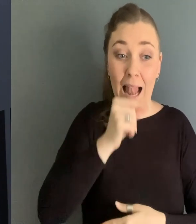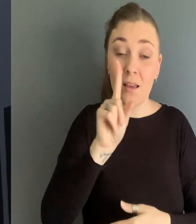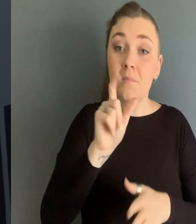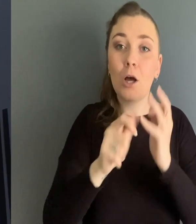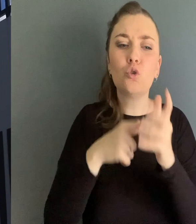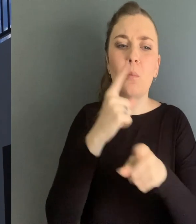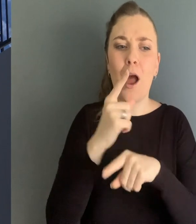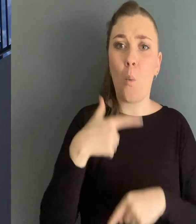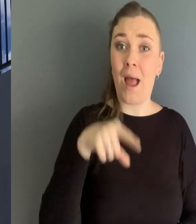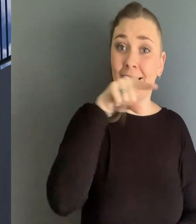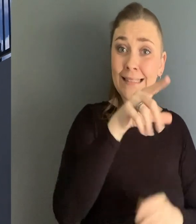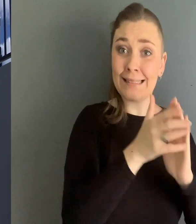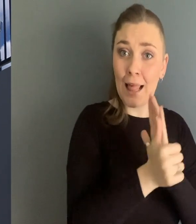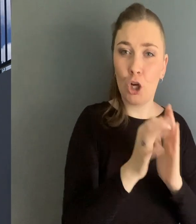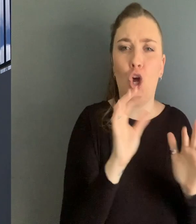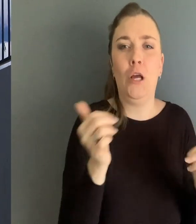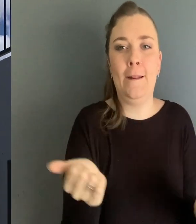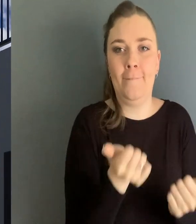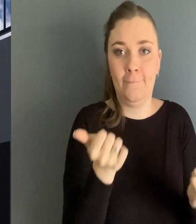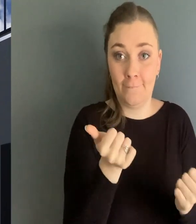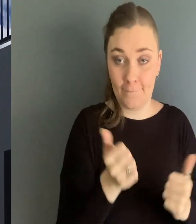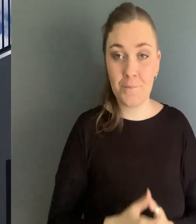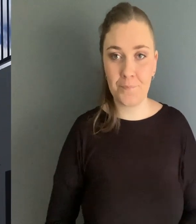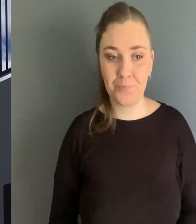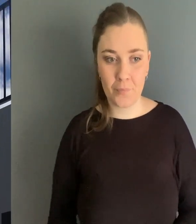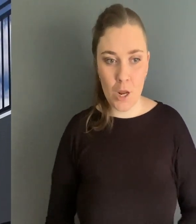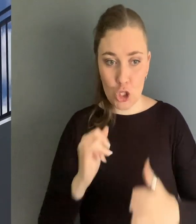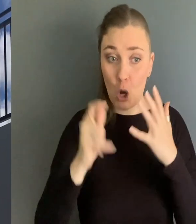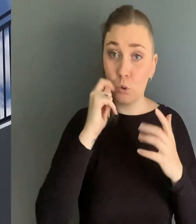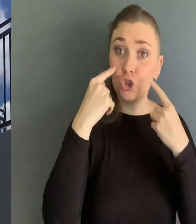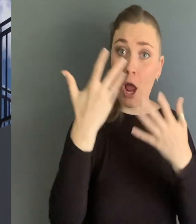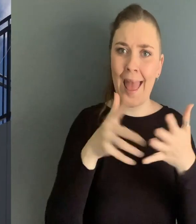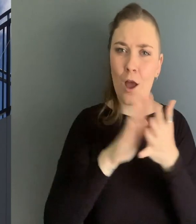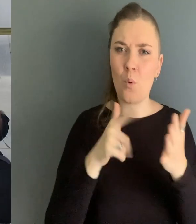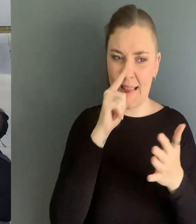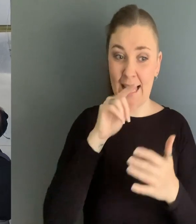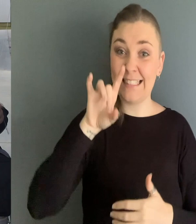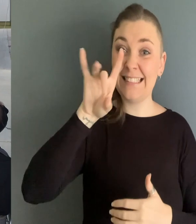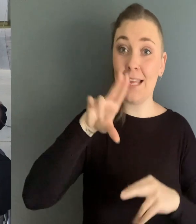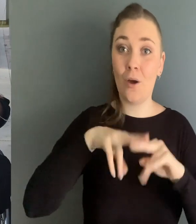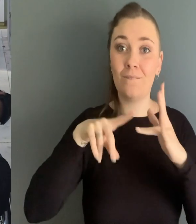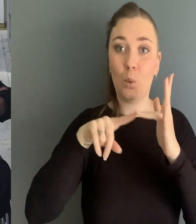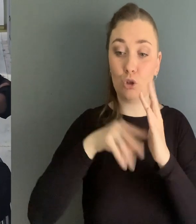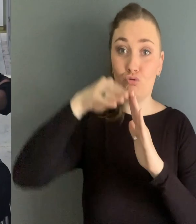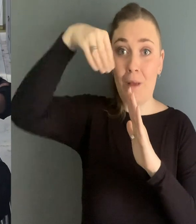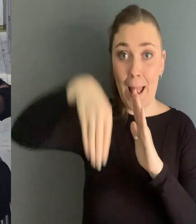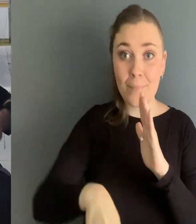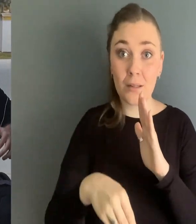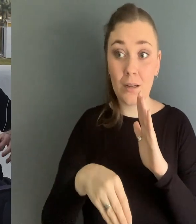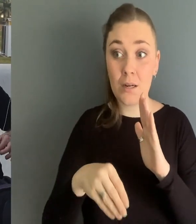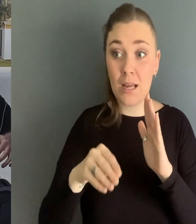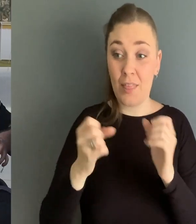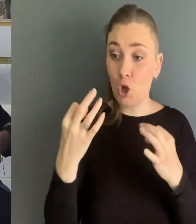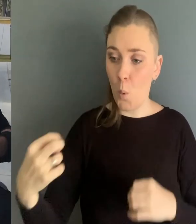talk about why this skill alone is not enough so i'm going to show how i access a 10-foot ramp that doesn't have access to the top